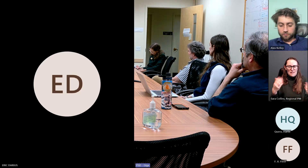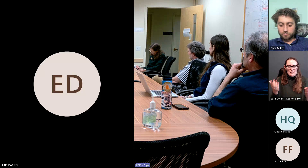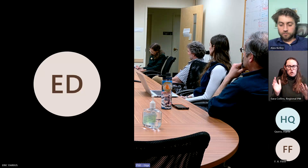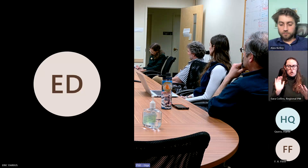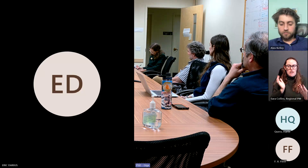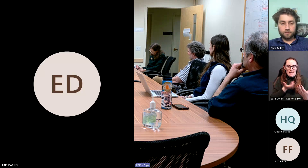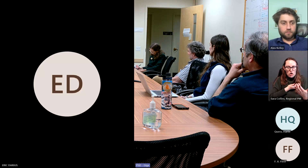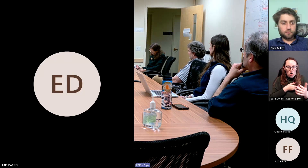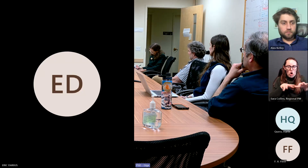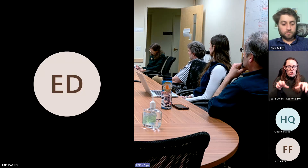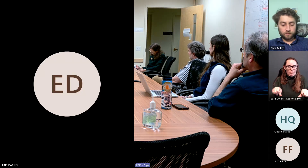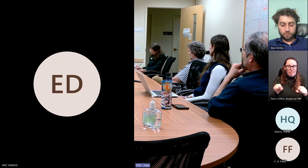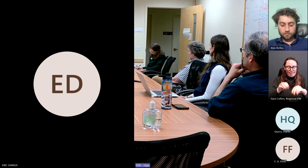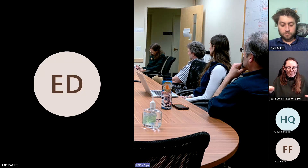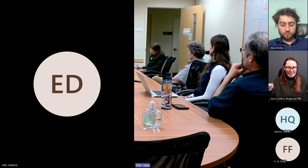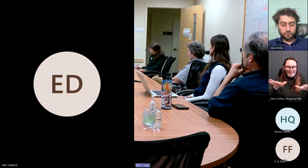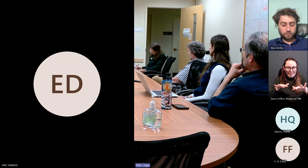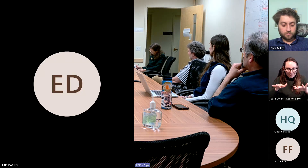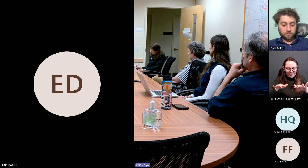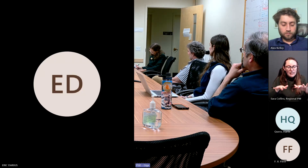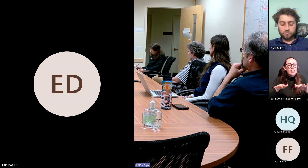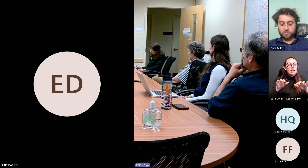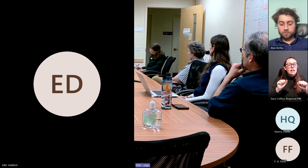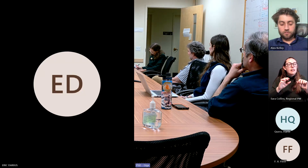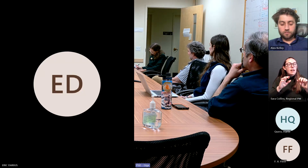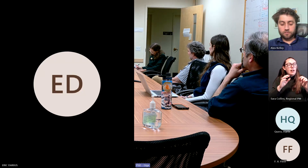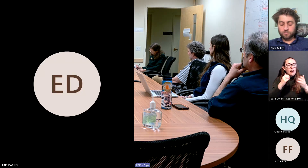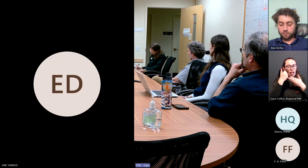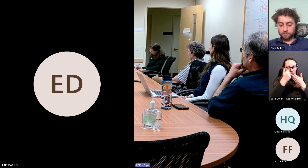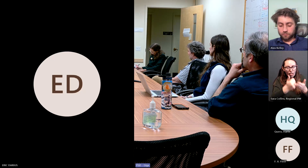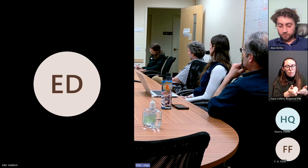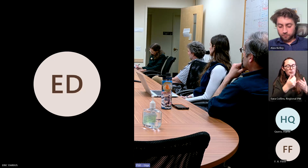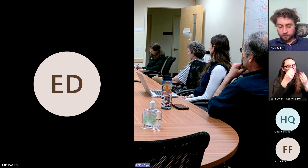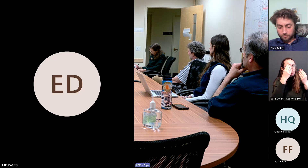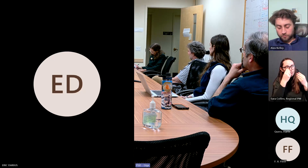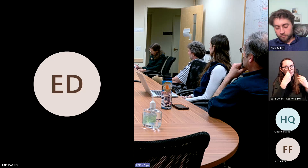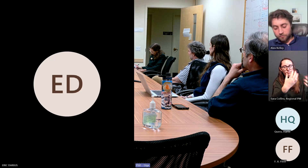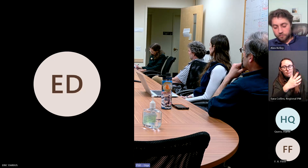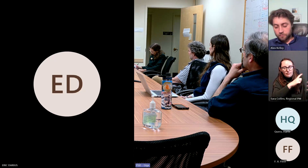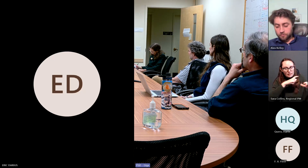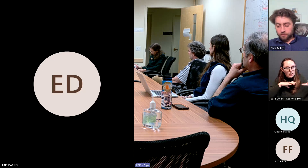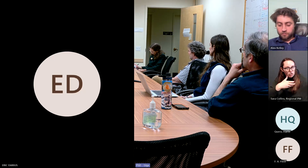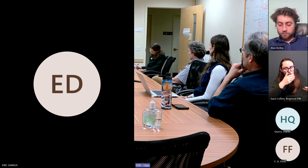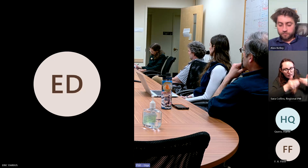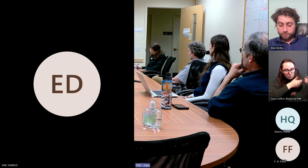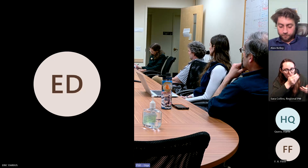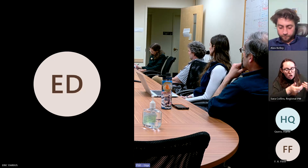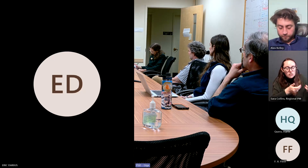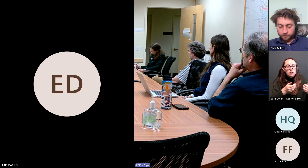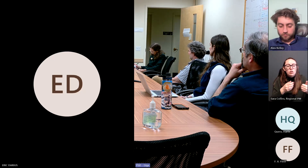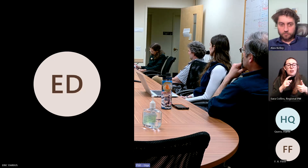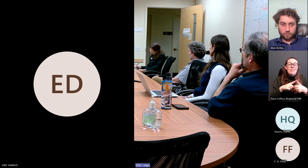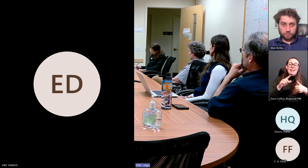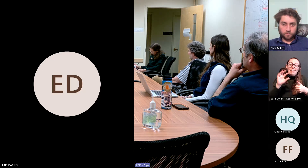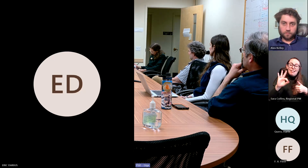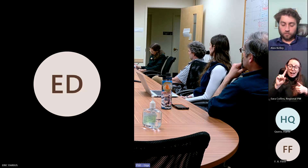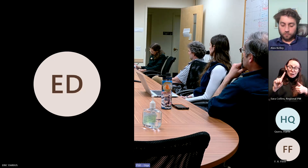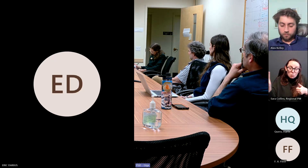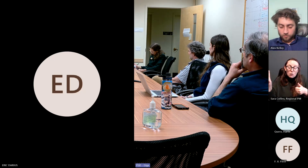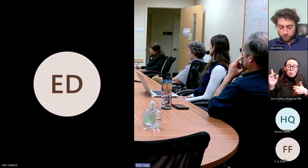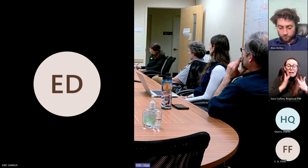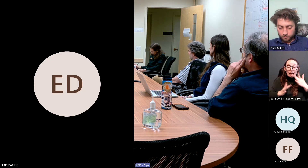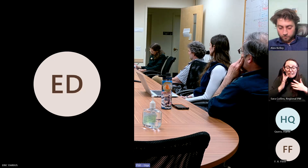we're going to get the money to do this work. There's the 911 shortfall, there's the Lifeline shortfall, TDD,